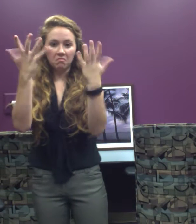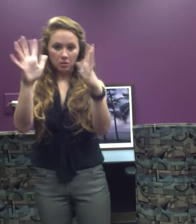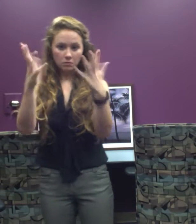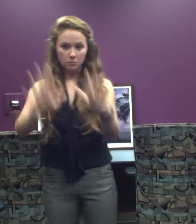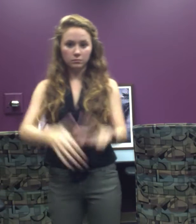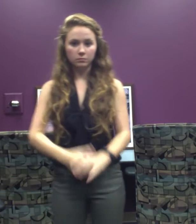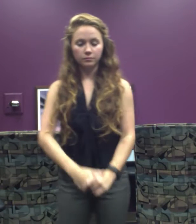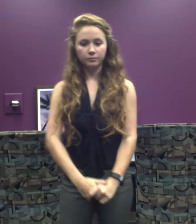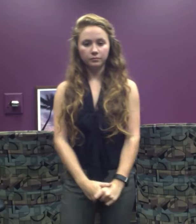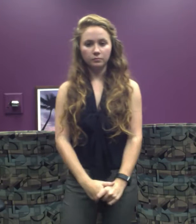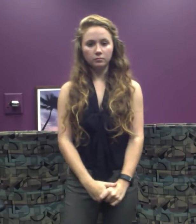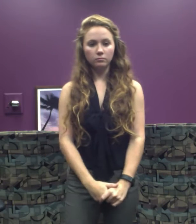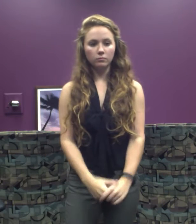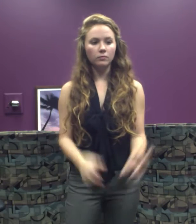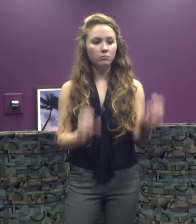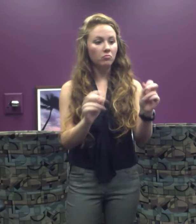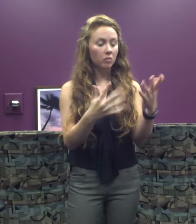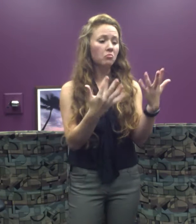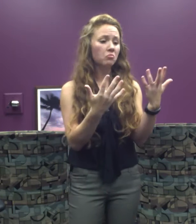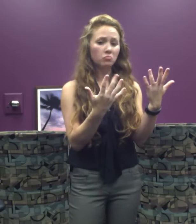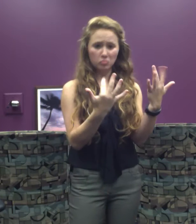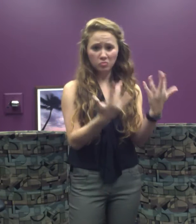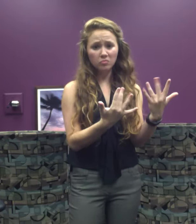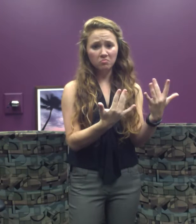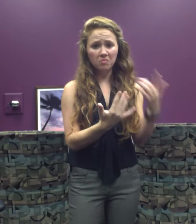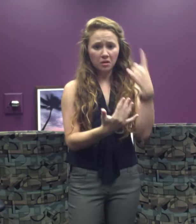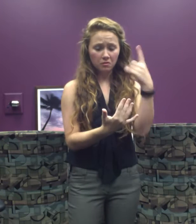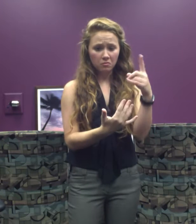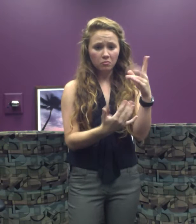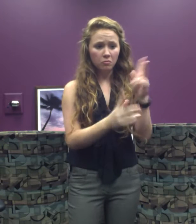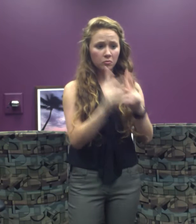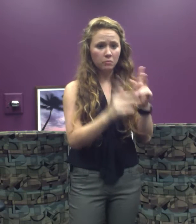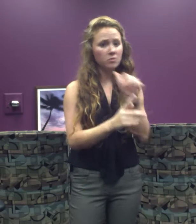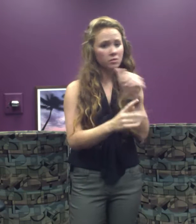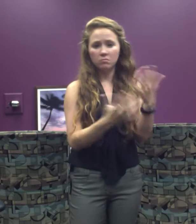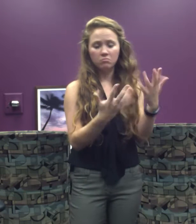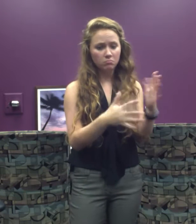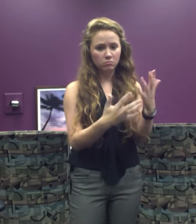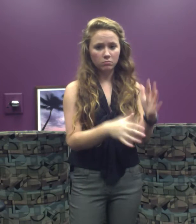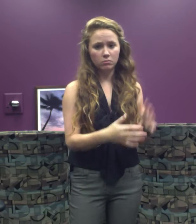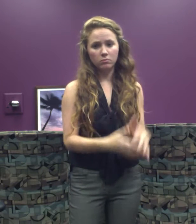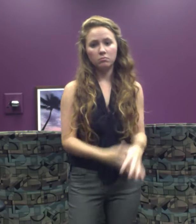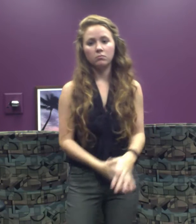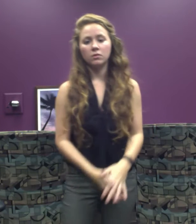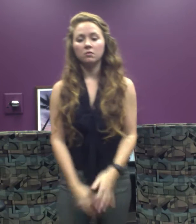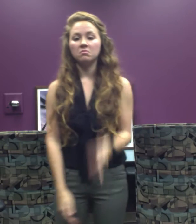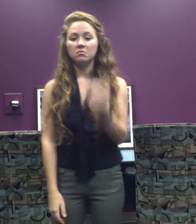Okay, we'll wait for those people that just got the triangle. What you may do, if you like, is go to the bottom of the